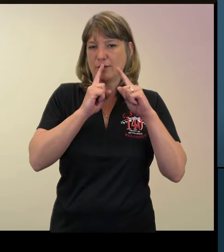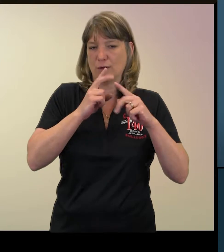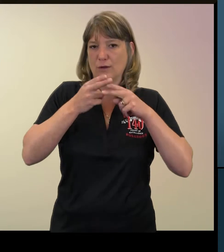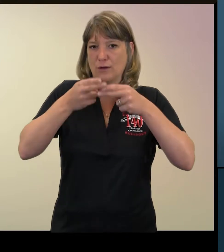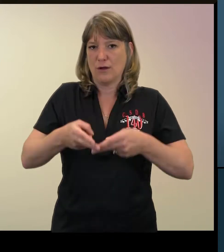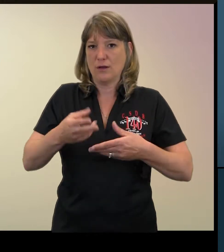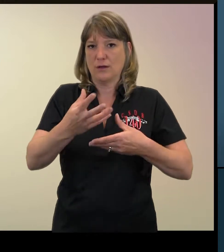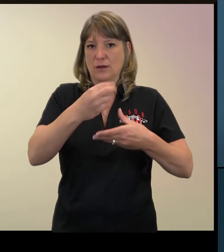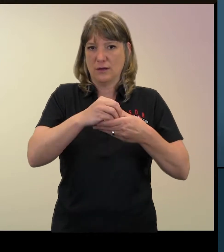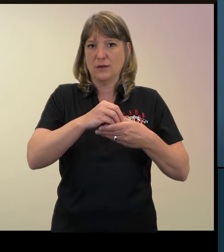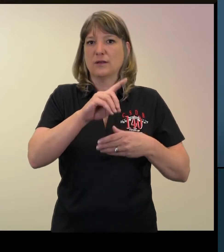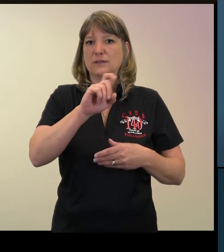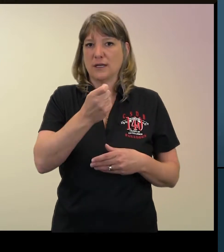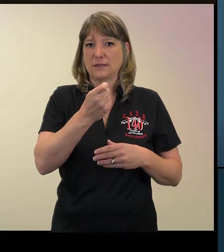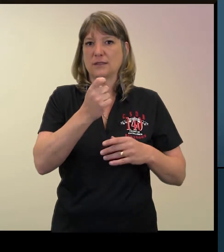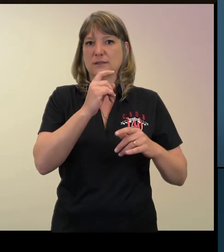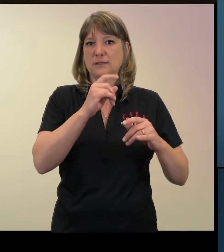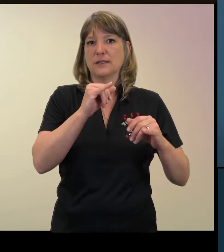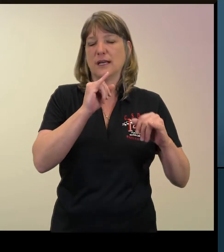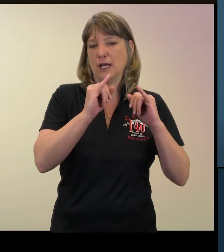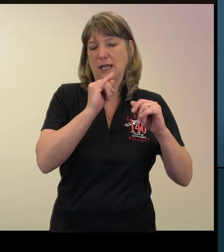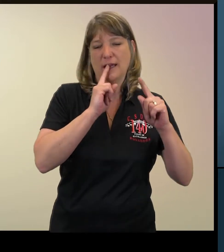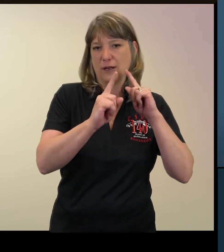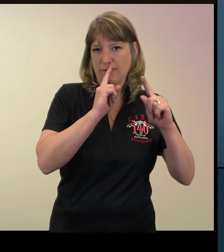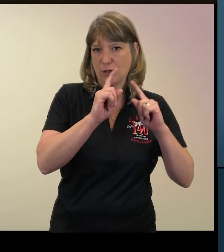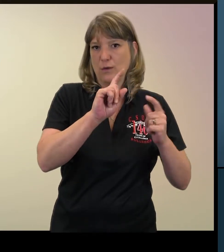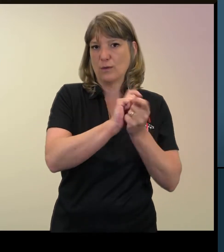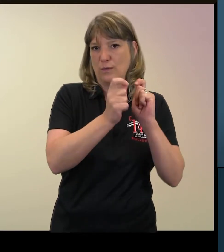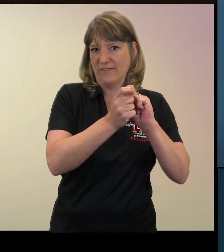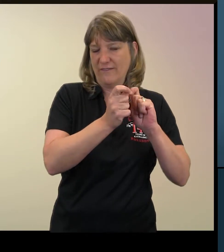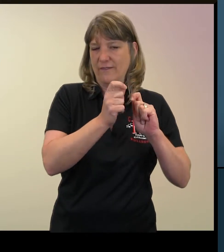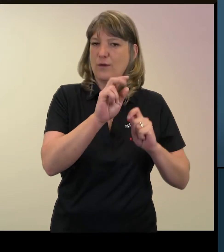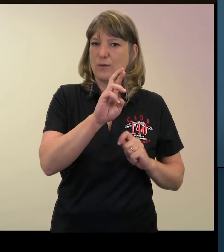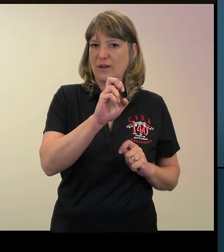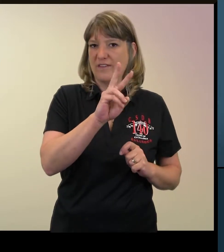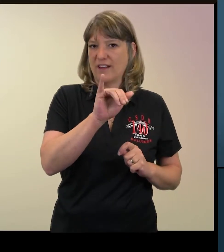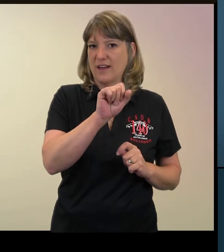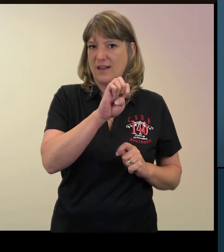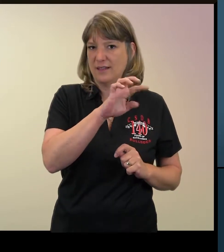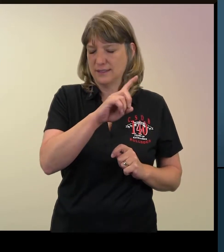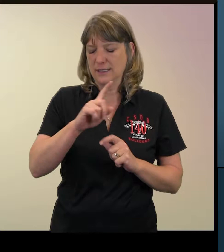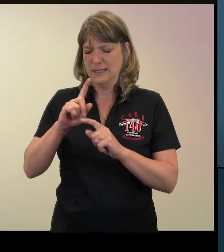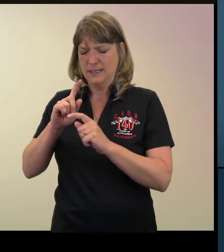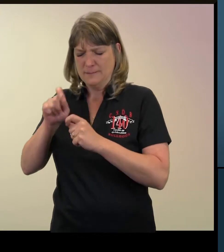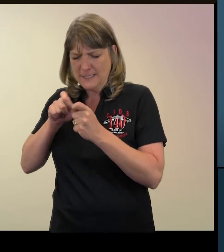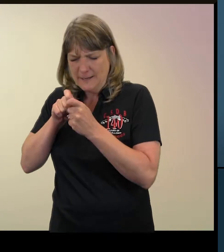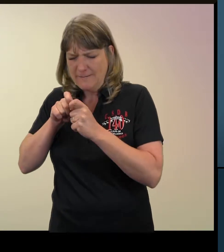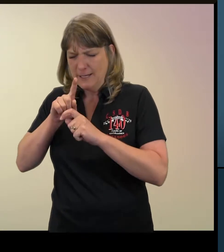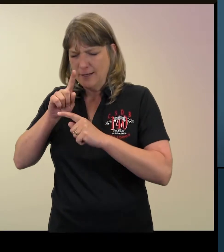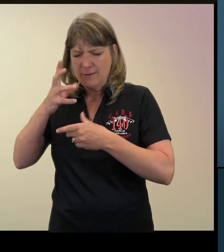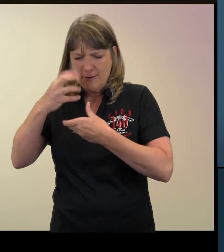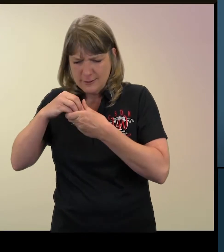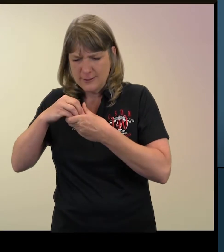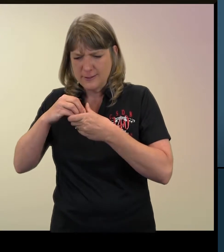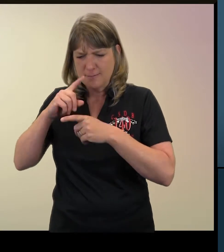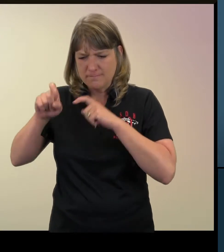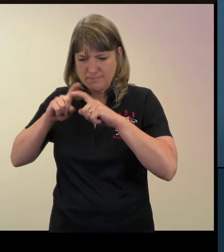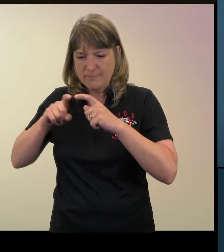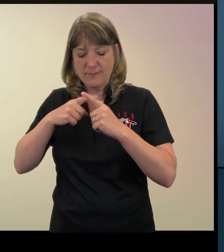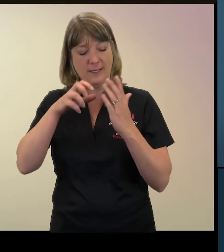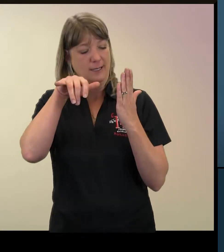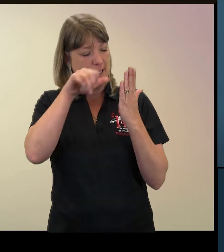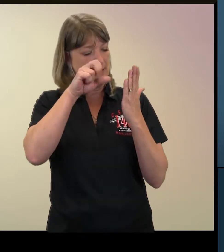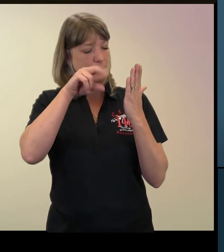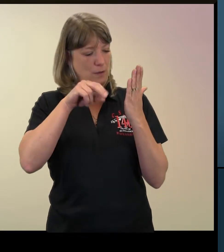diagnostic interview called the Autism Diagnostic Interview Revised that specifically asks them questions about autism symptoms, and they indicate yes or